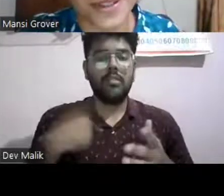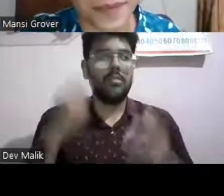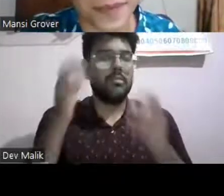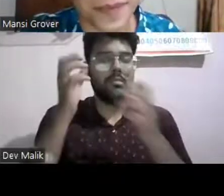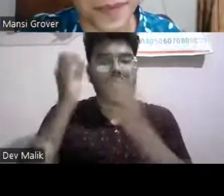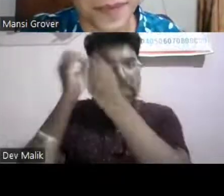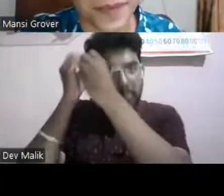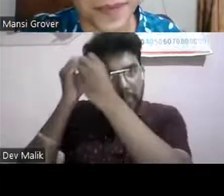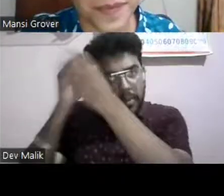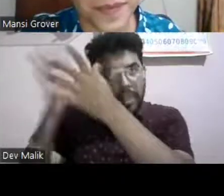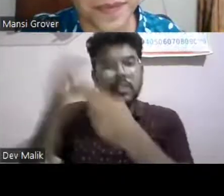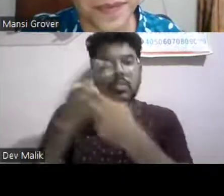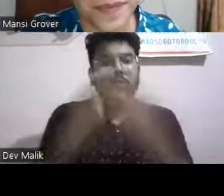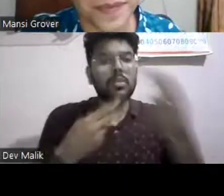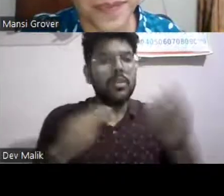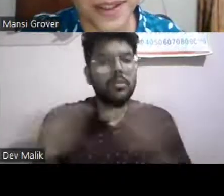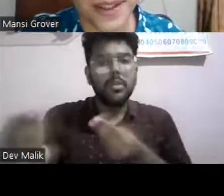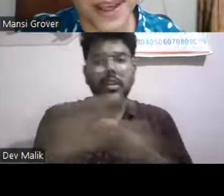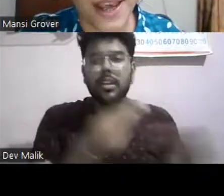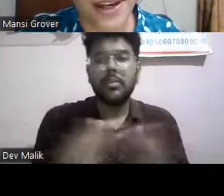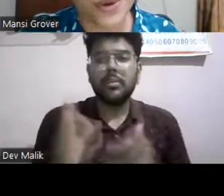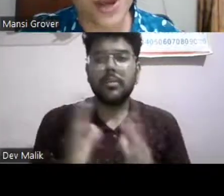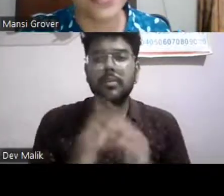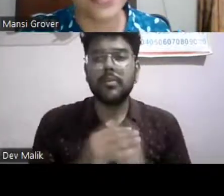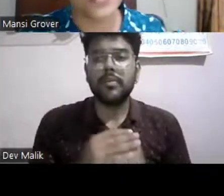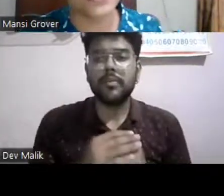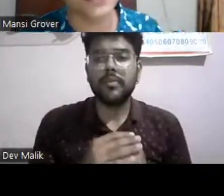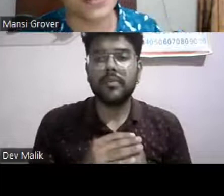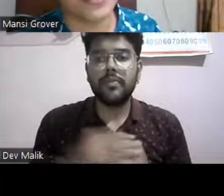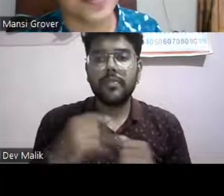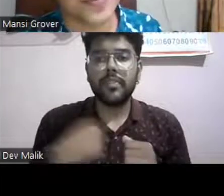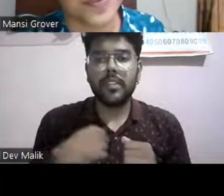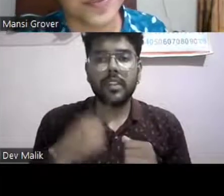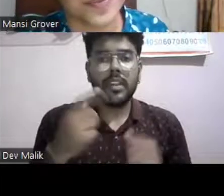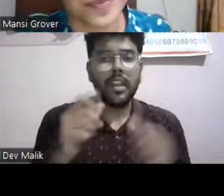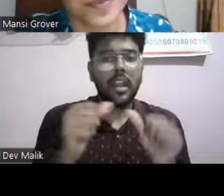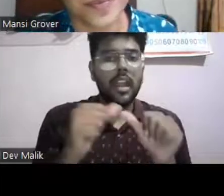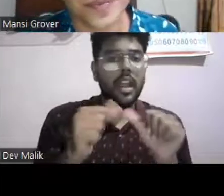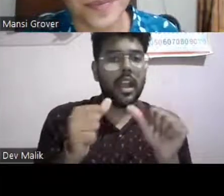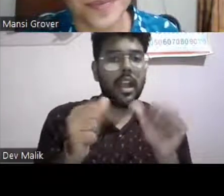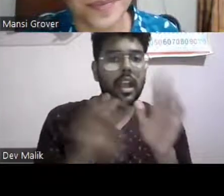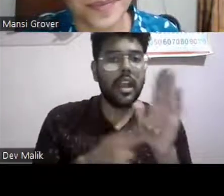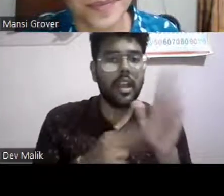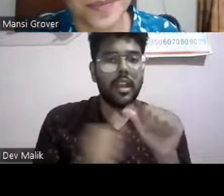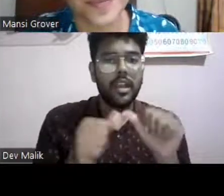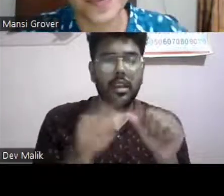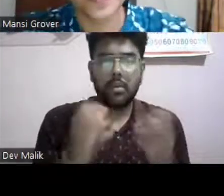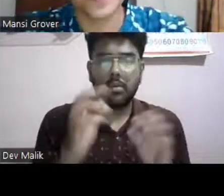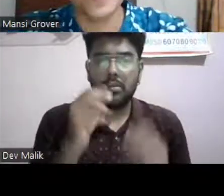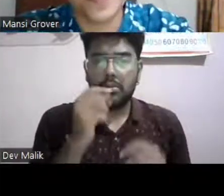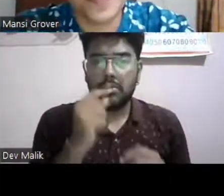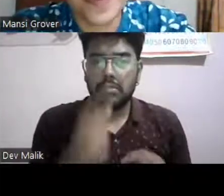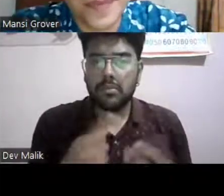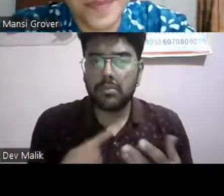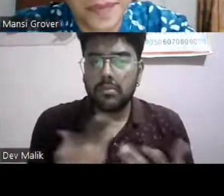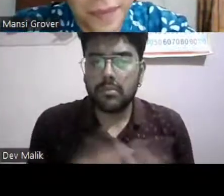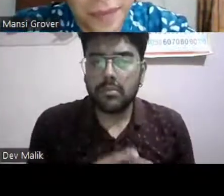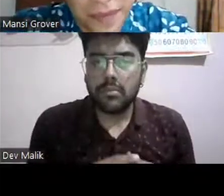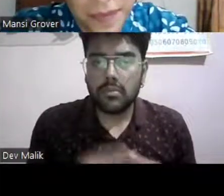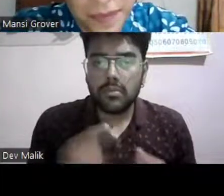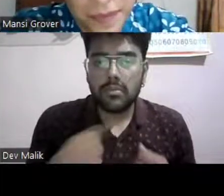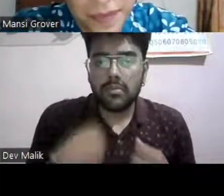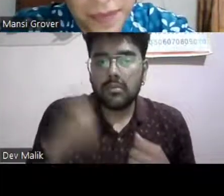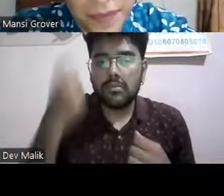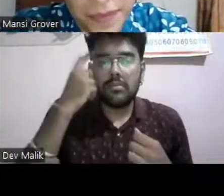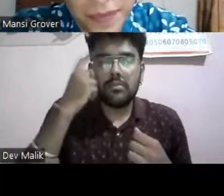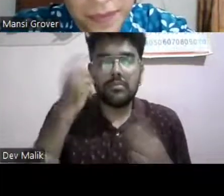that person. Anna, you have to say something. Yes, I wanted to, what I kind of